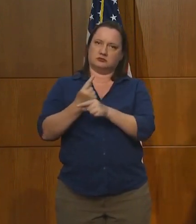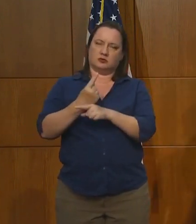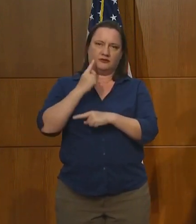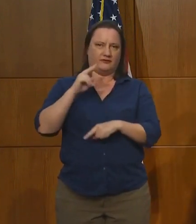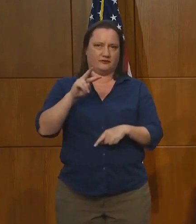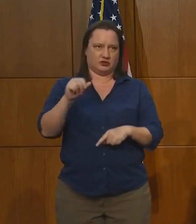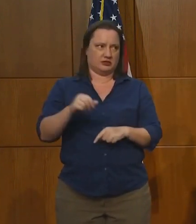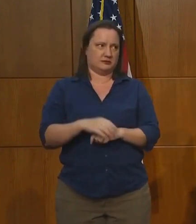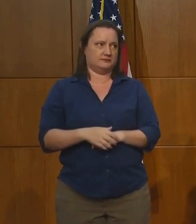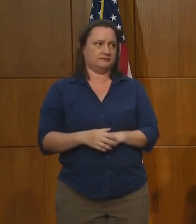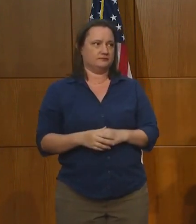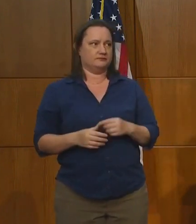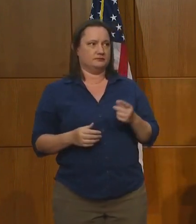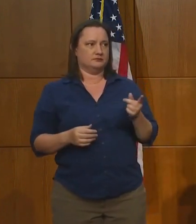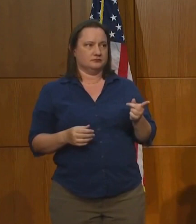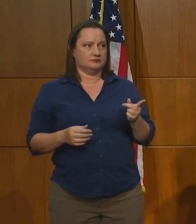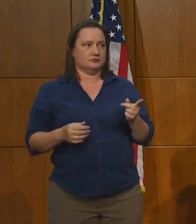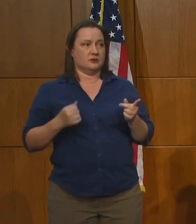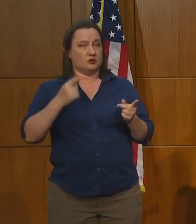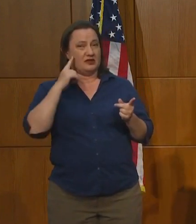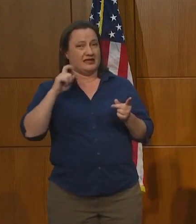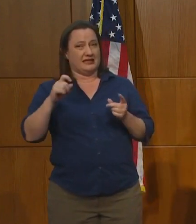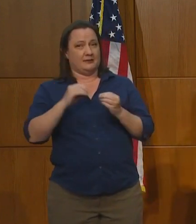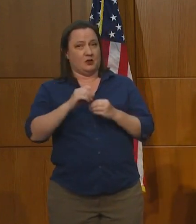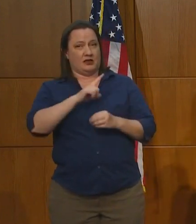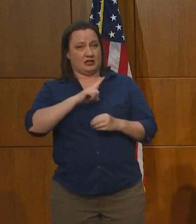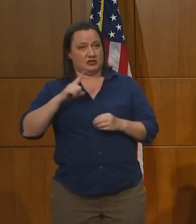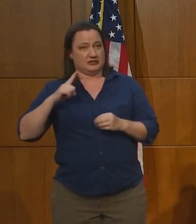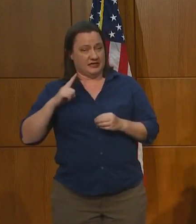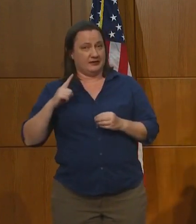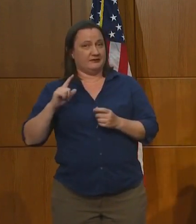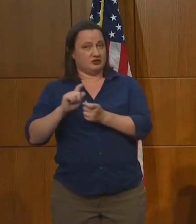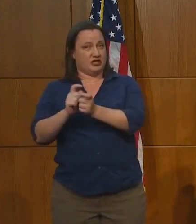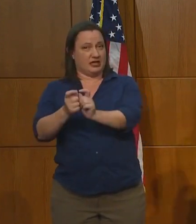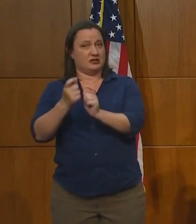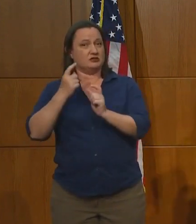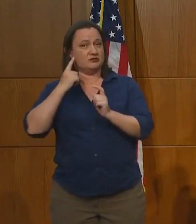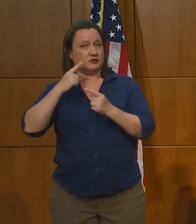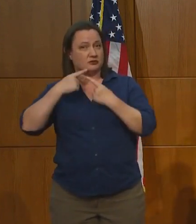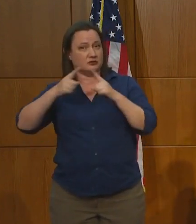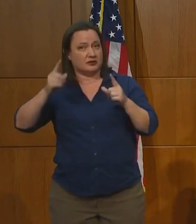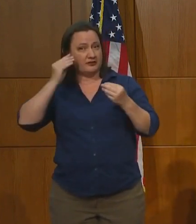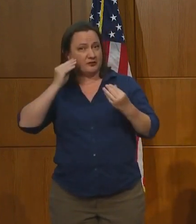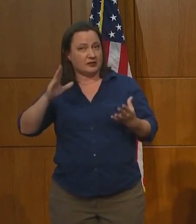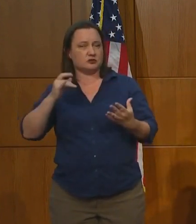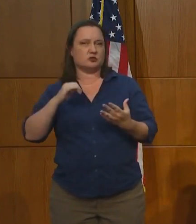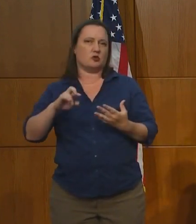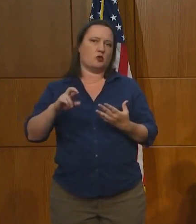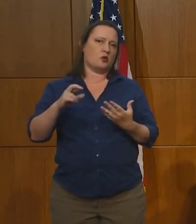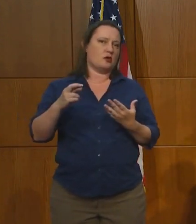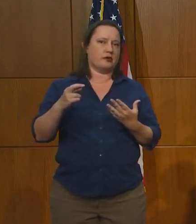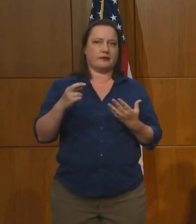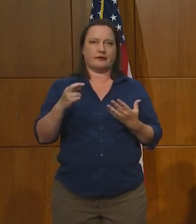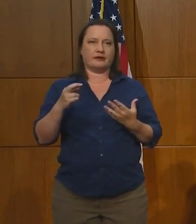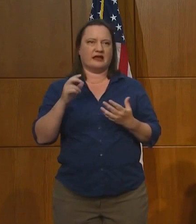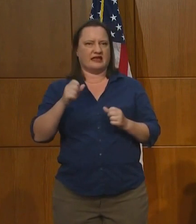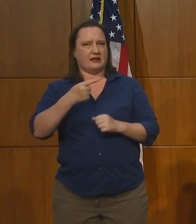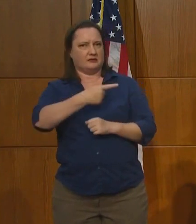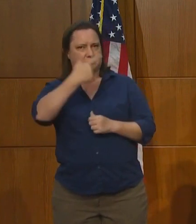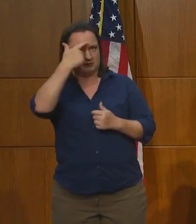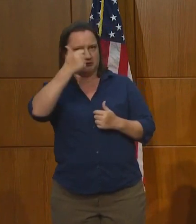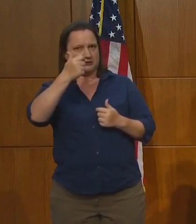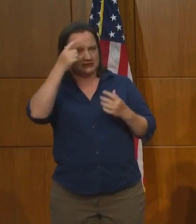that a step you can take as the health commissioner? You know, I'll answer that, Kate. There are, a lot of things I think we've learned from COVID-19 and this